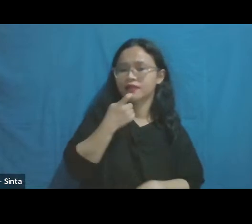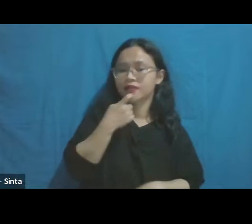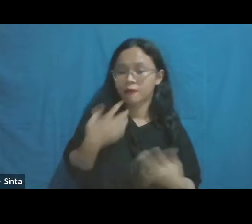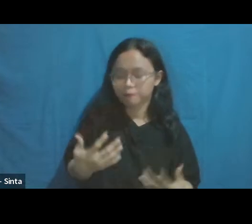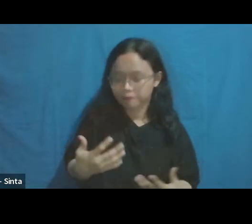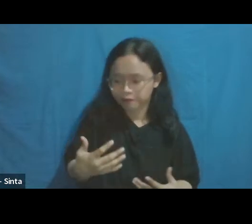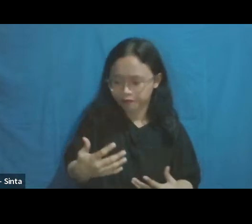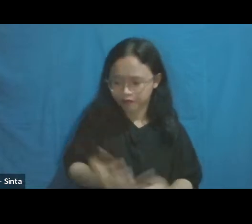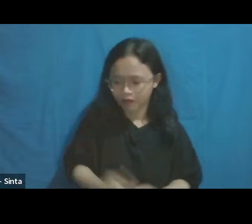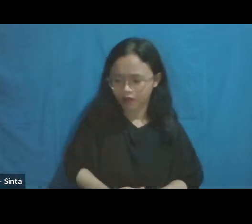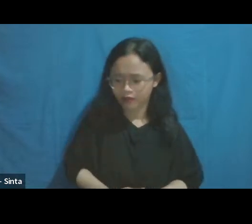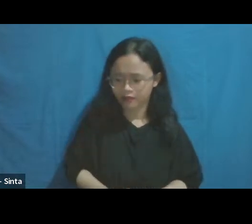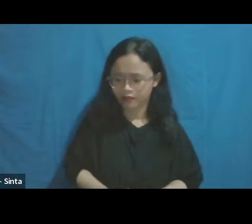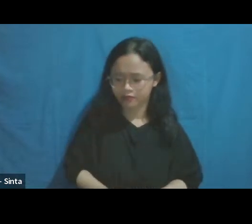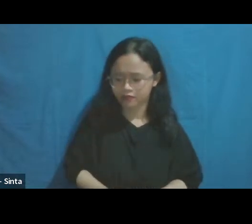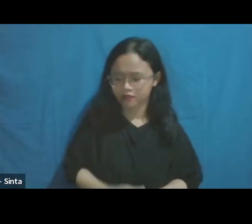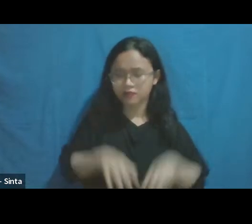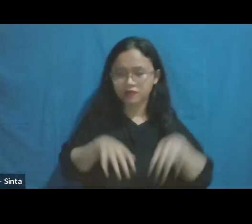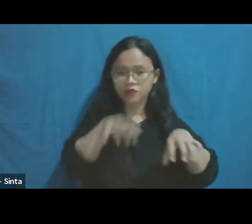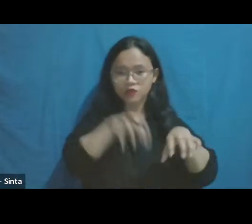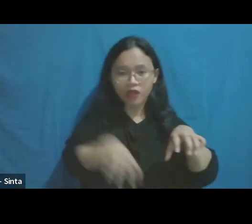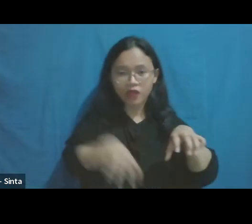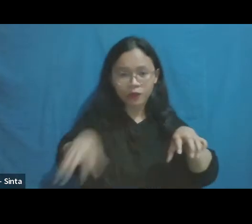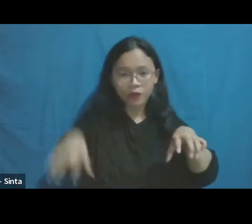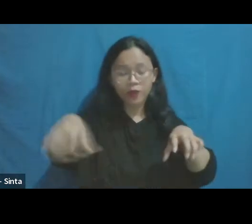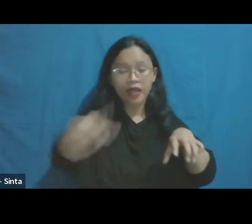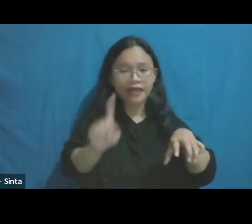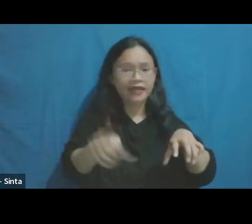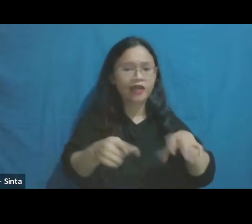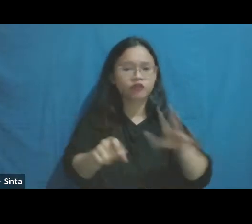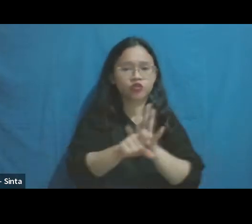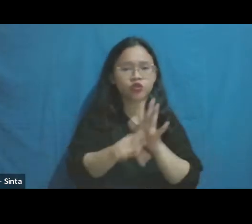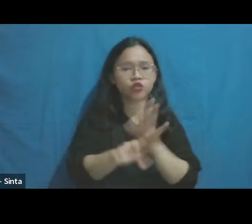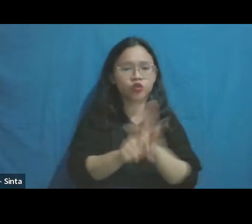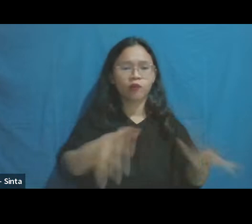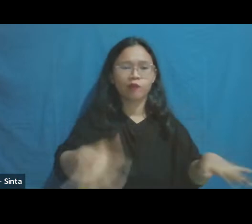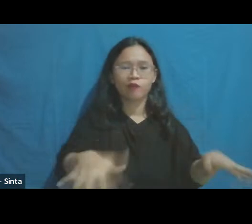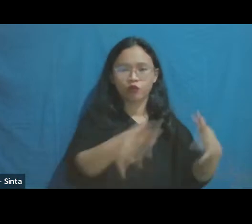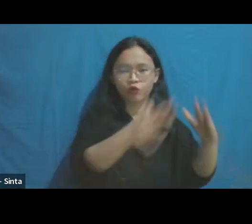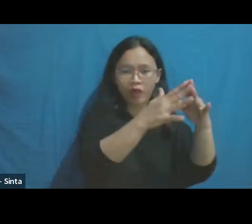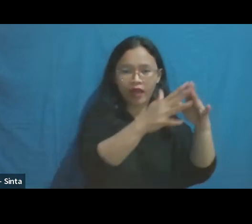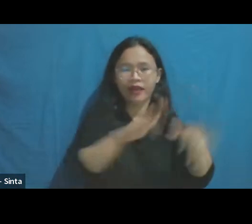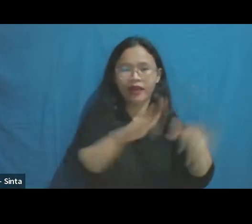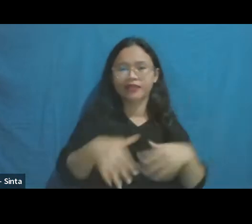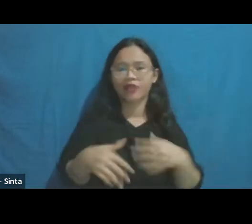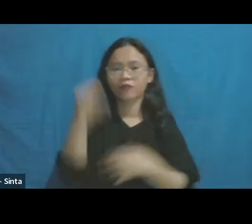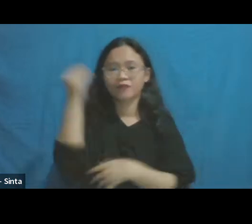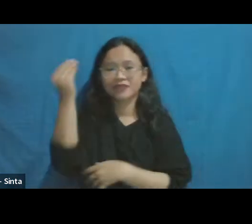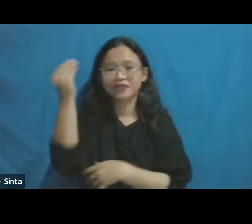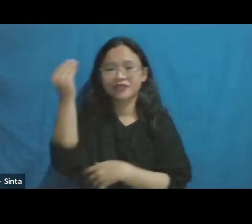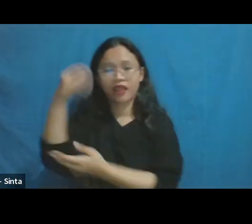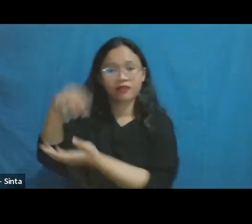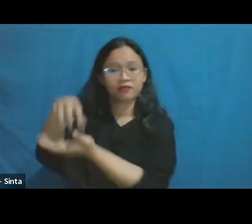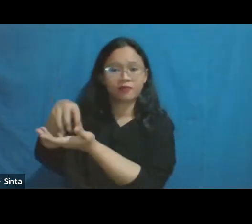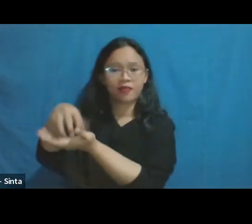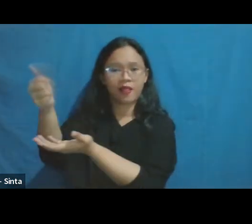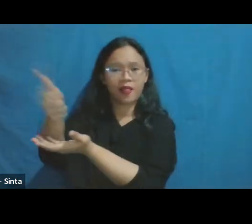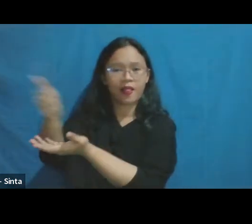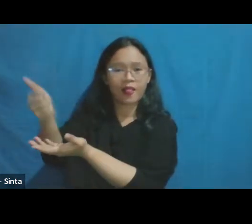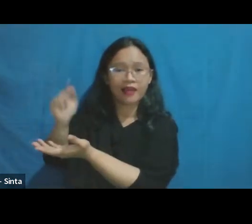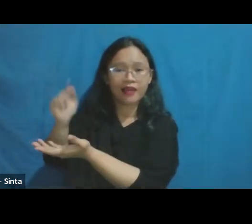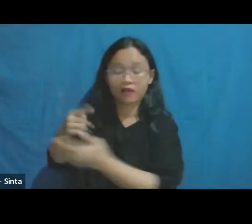and also and the tourist region, I think the gap, I think it's a similar,